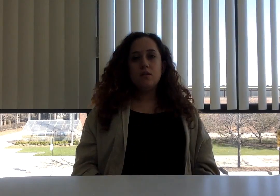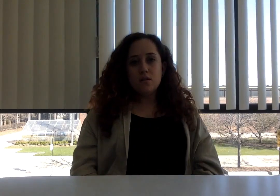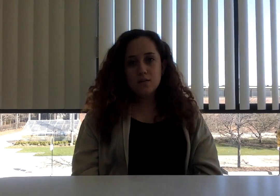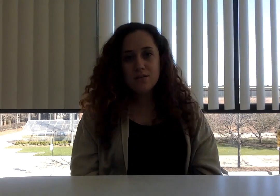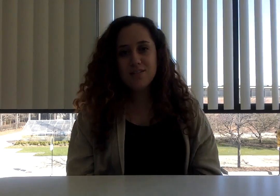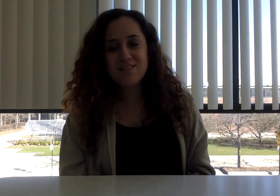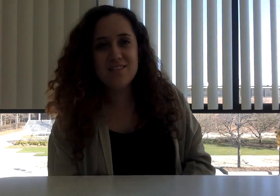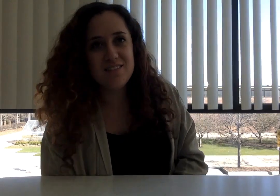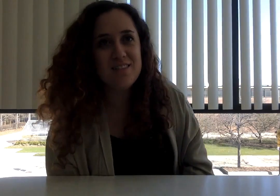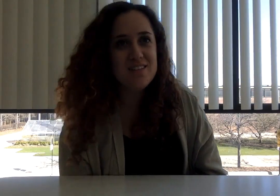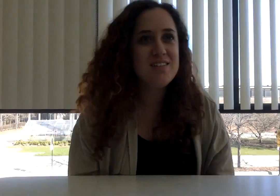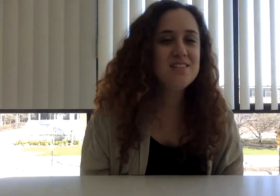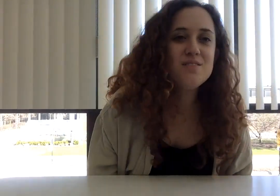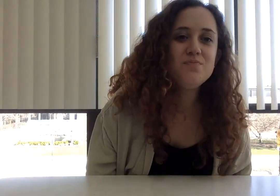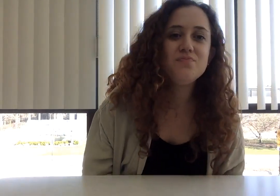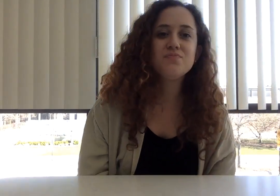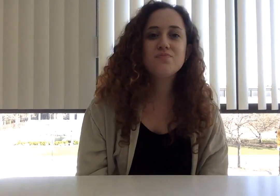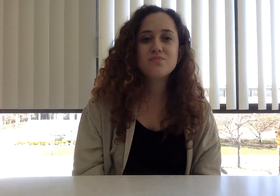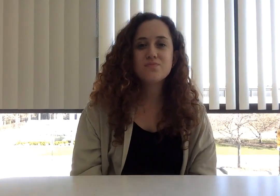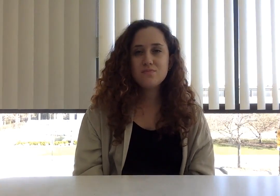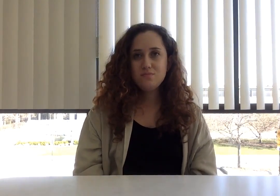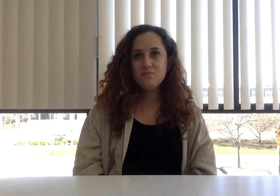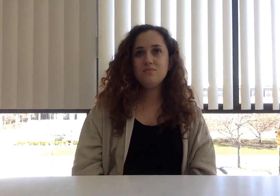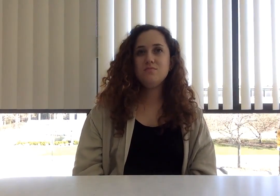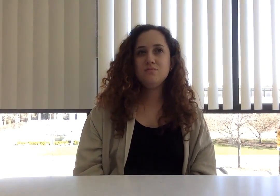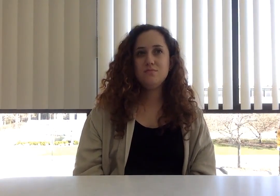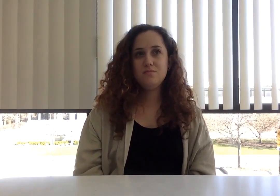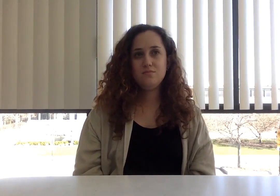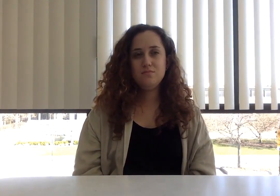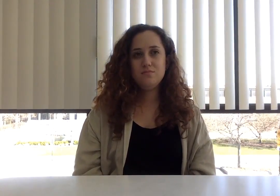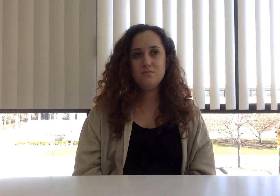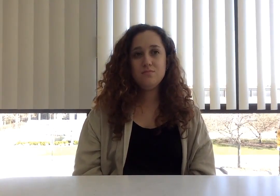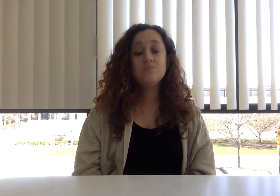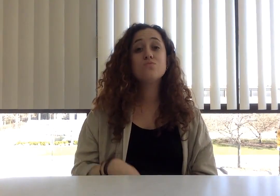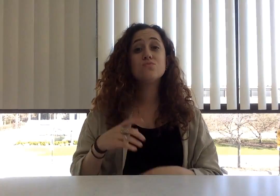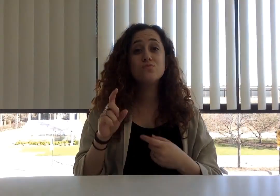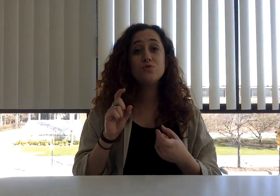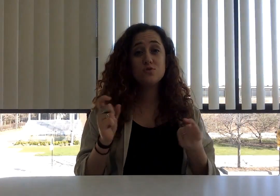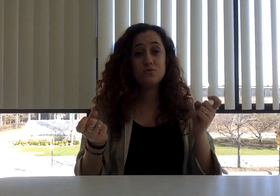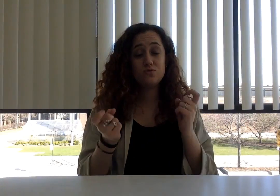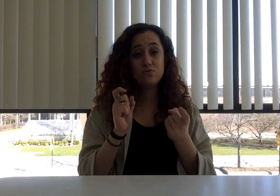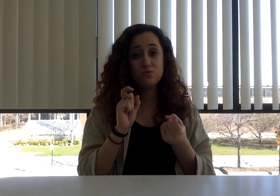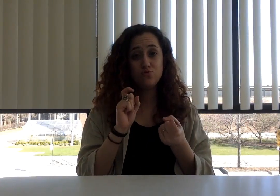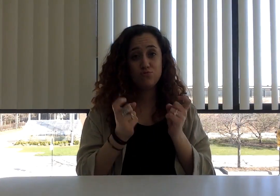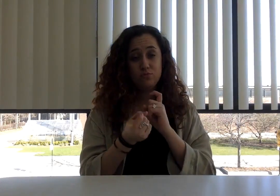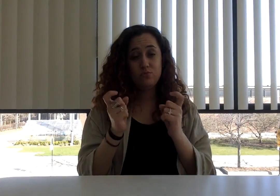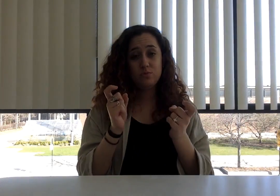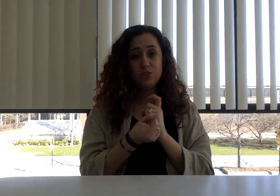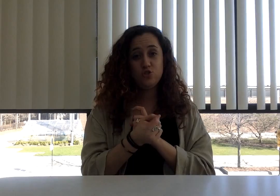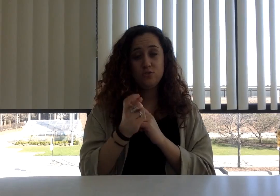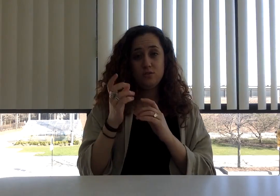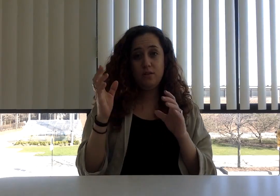that transformations of functions is going to be one of the topics that's fairly